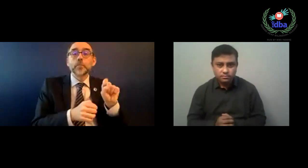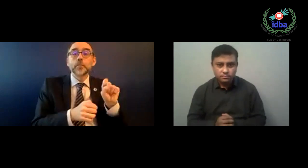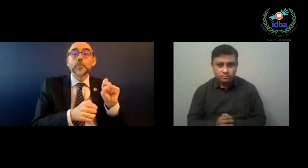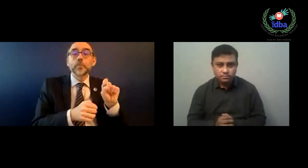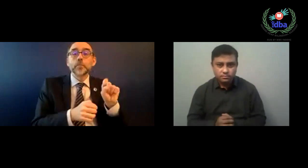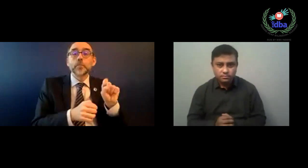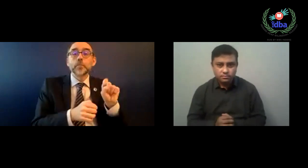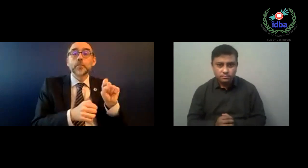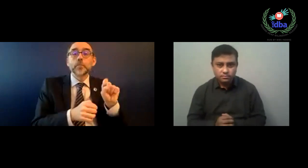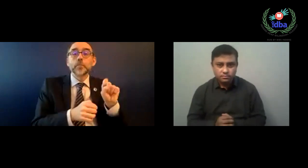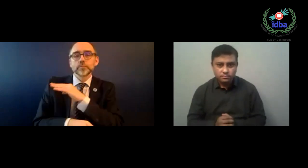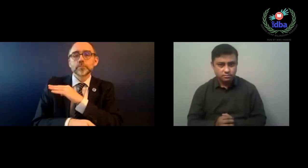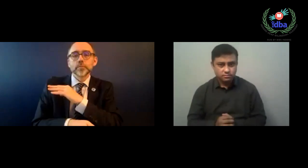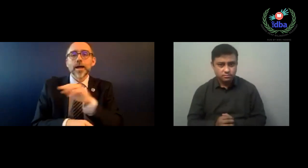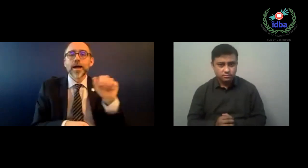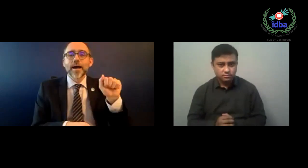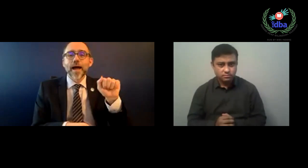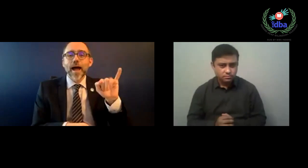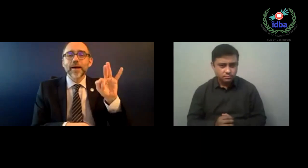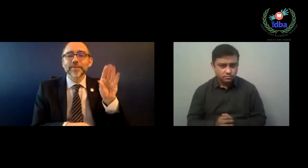being made for the